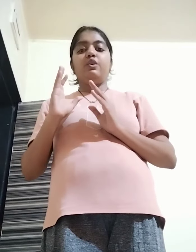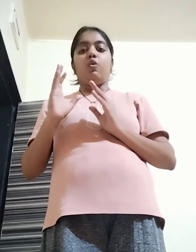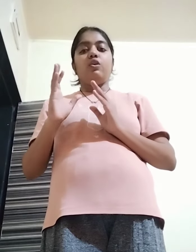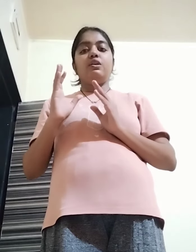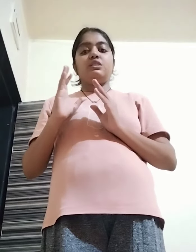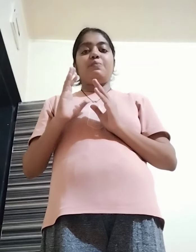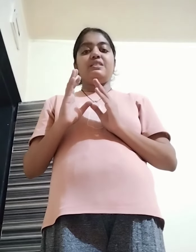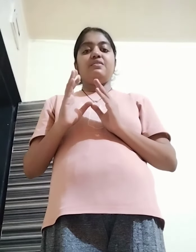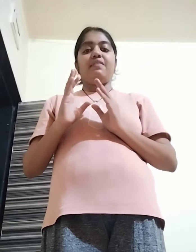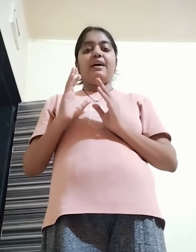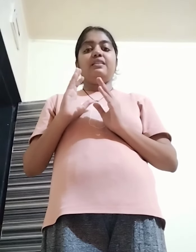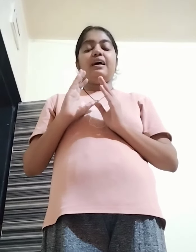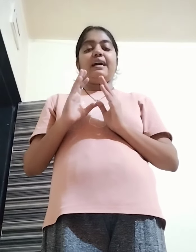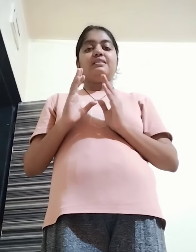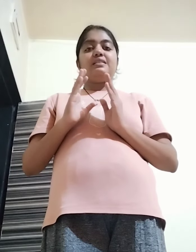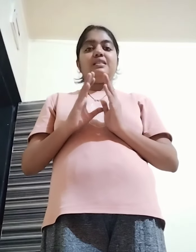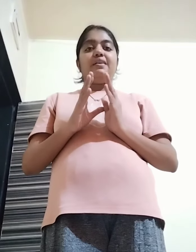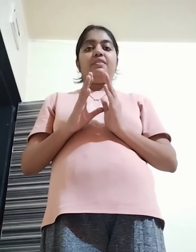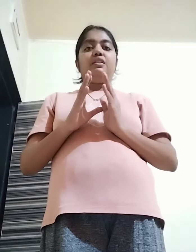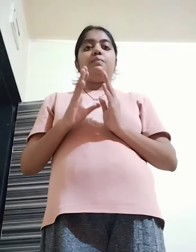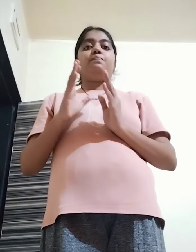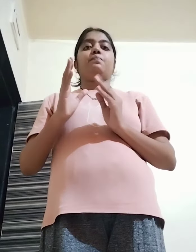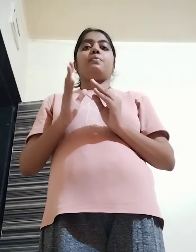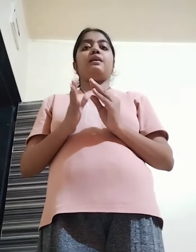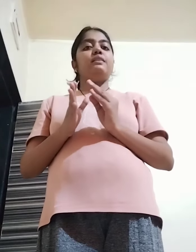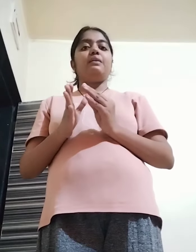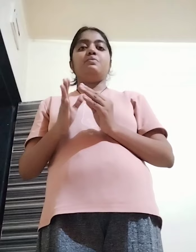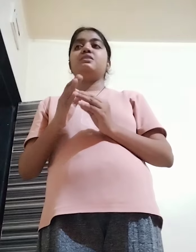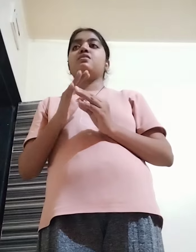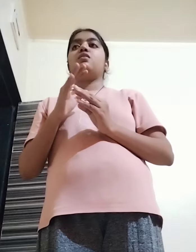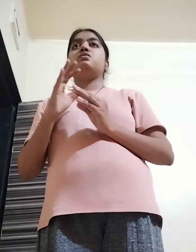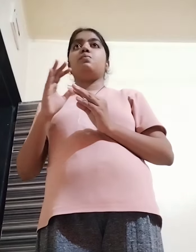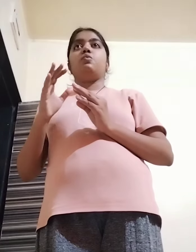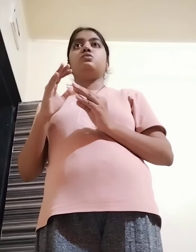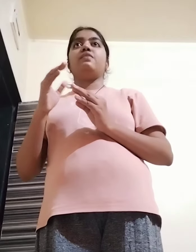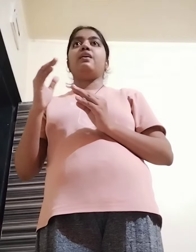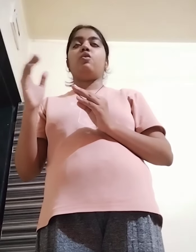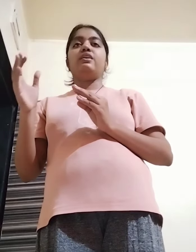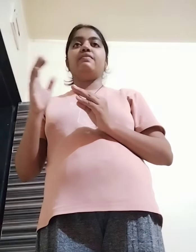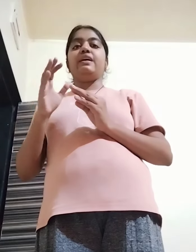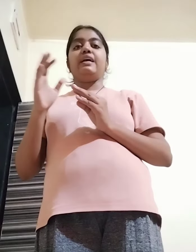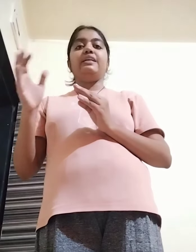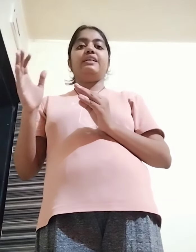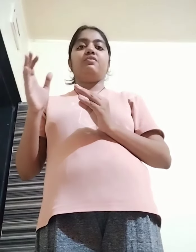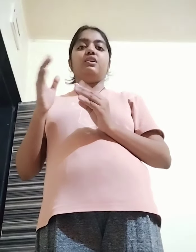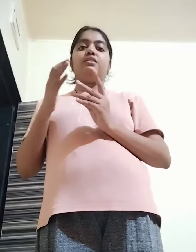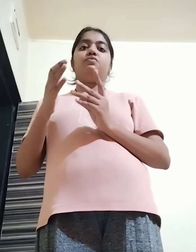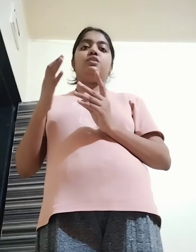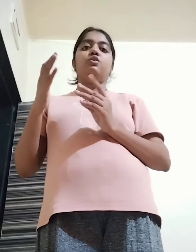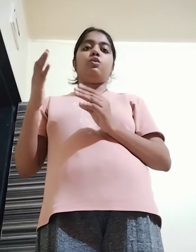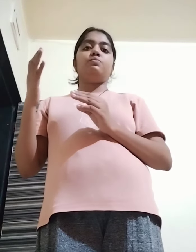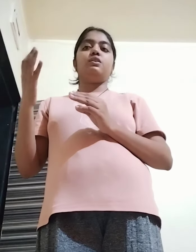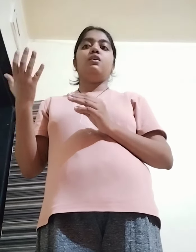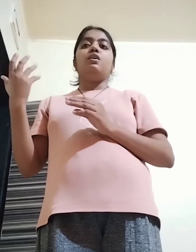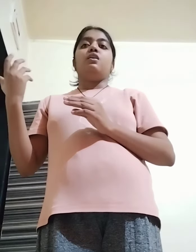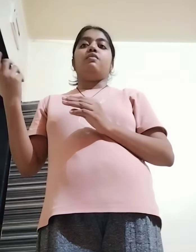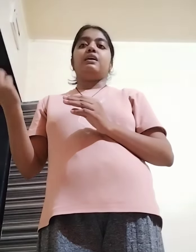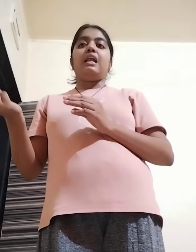don't specify the access level, that means suppose we are not giving any keyword in front of our class